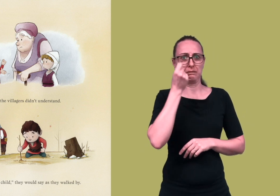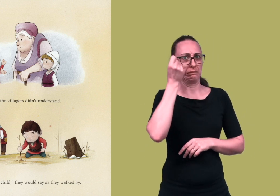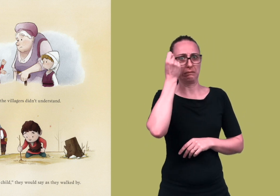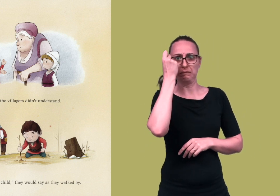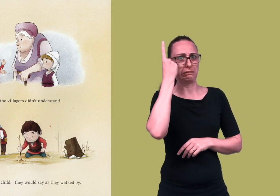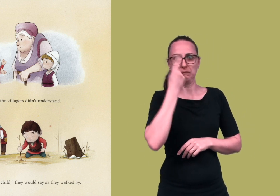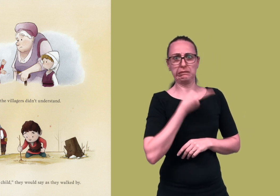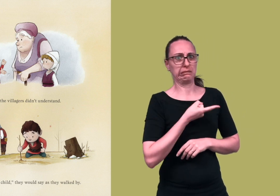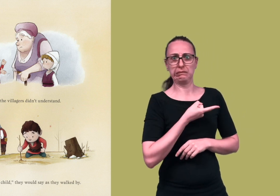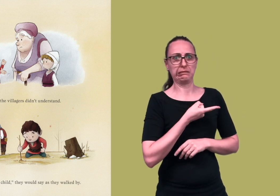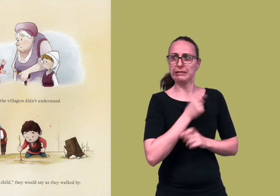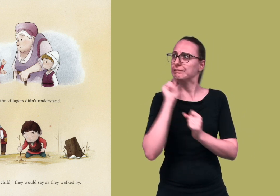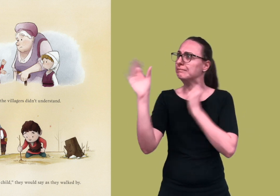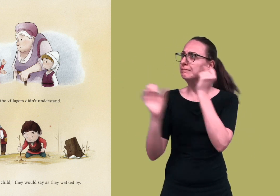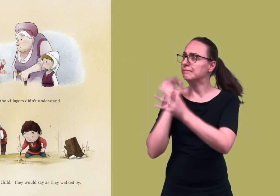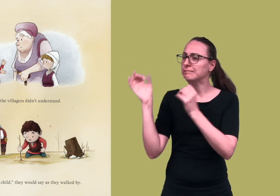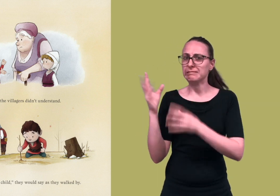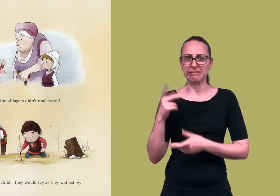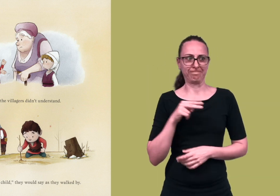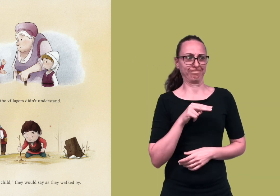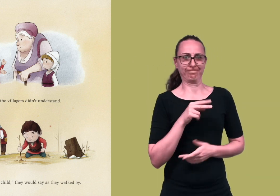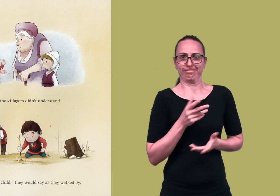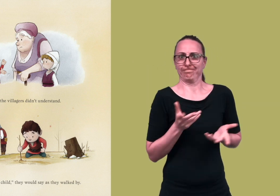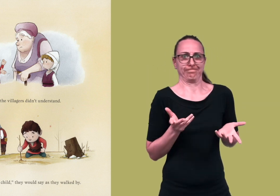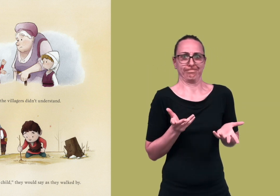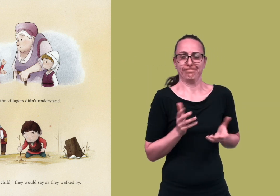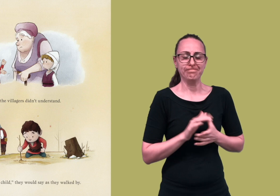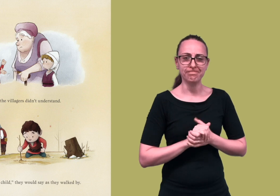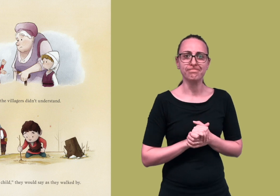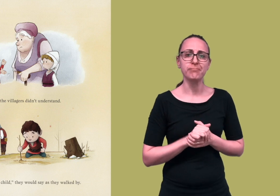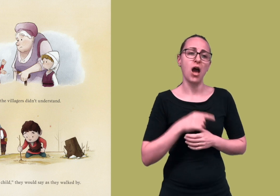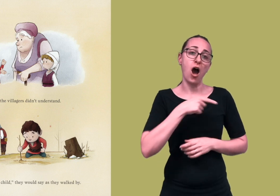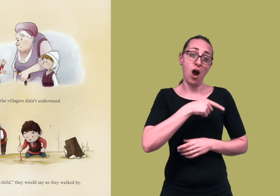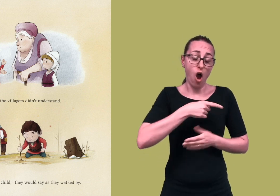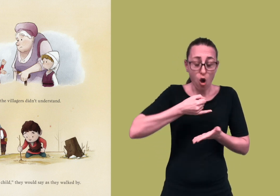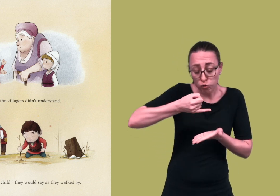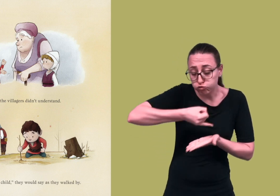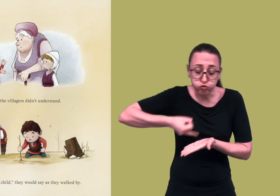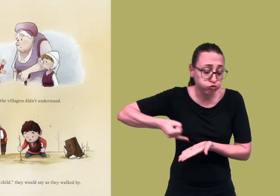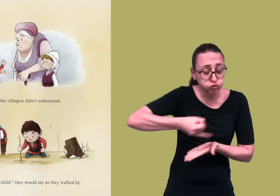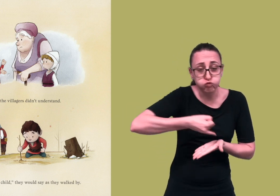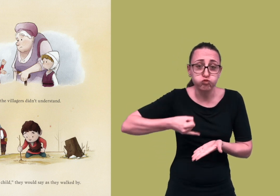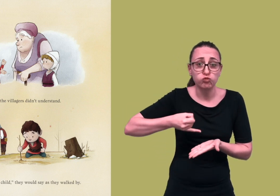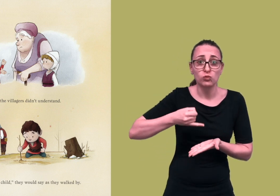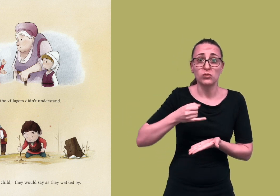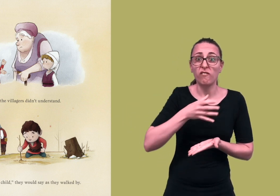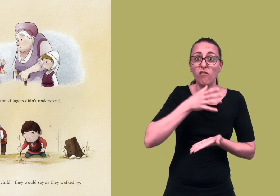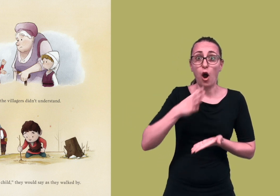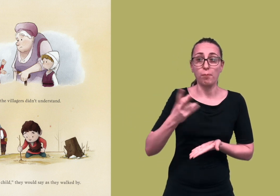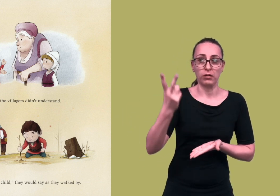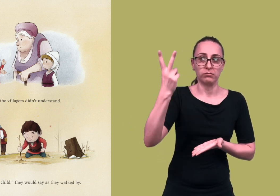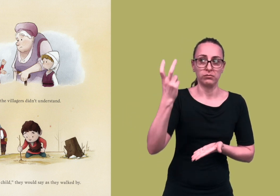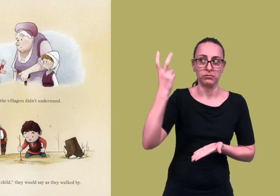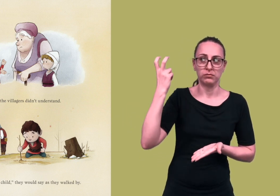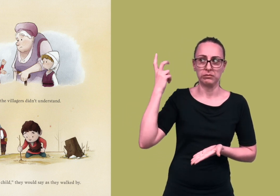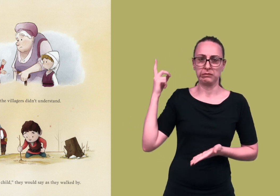didn't understand. "What a strange child," they would say as they walked by.